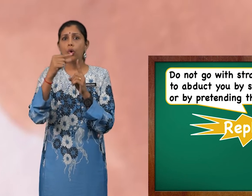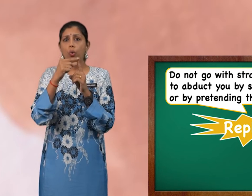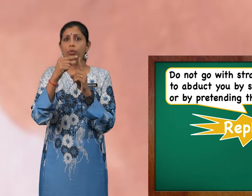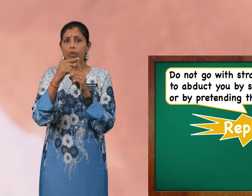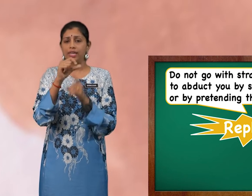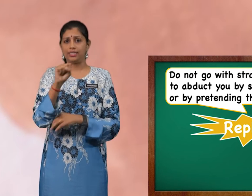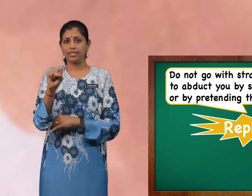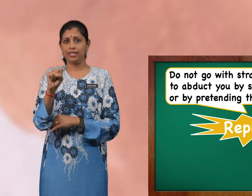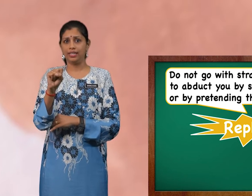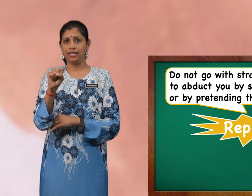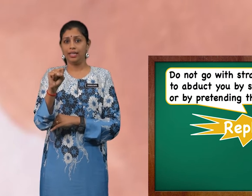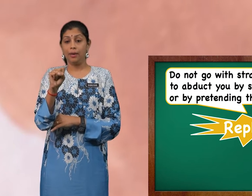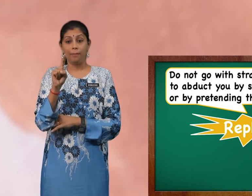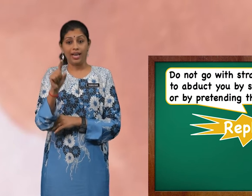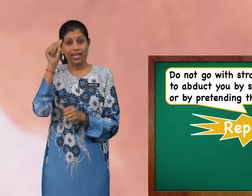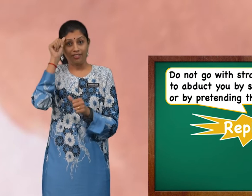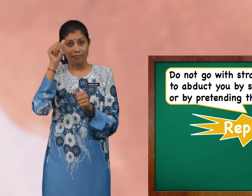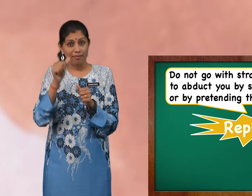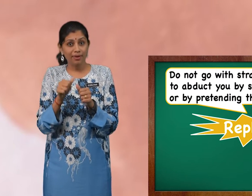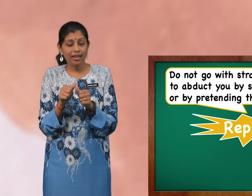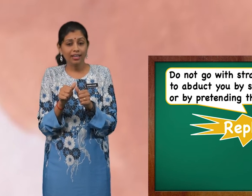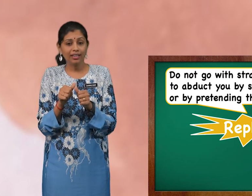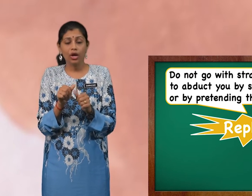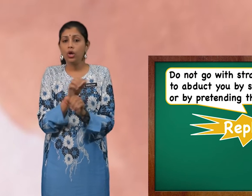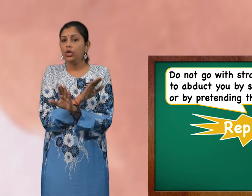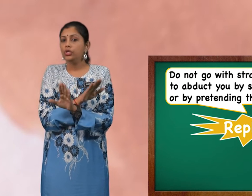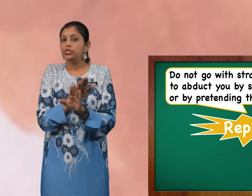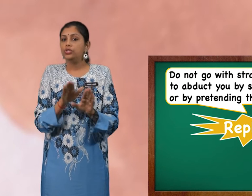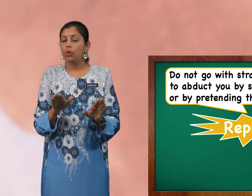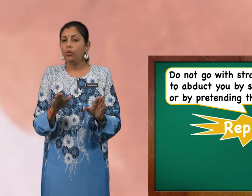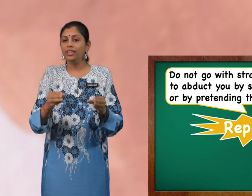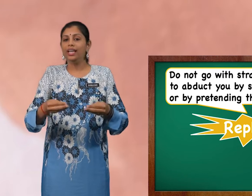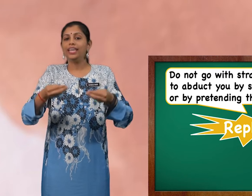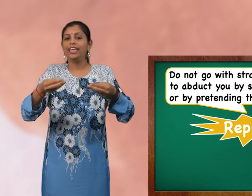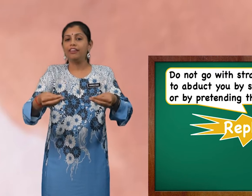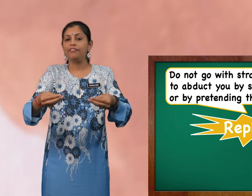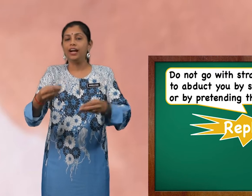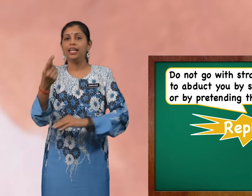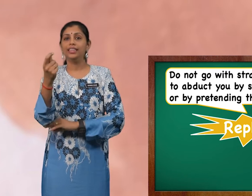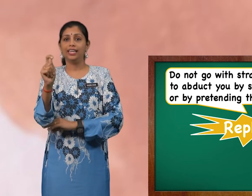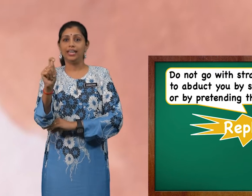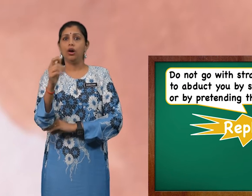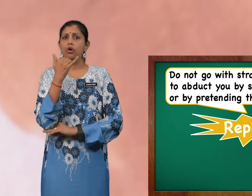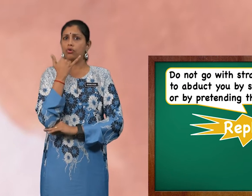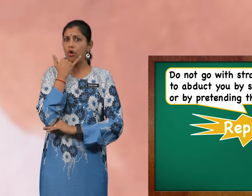own words. But remember, don't give the